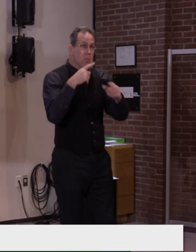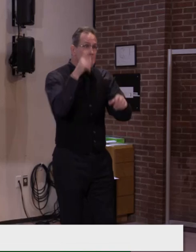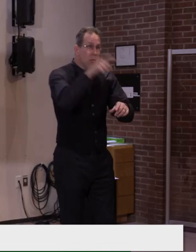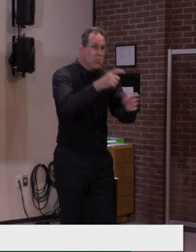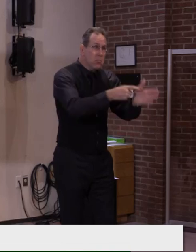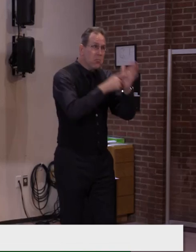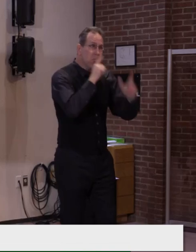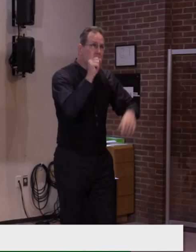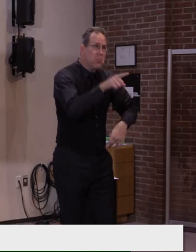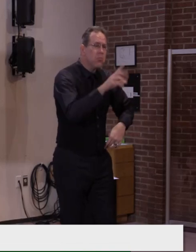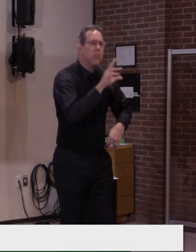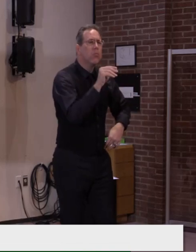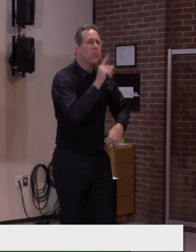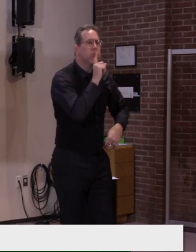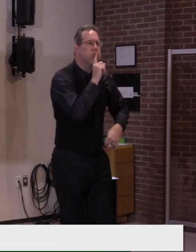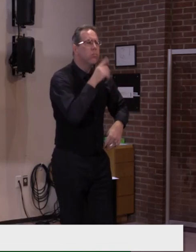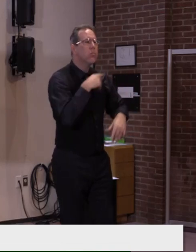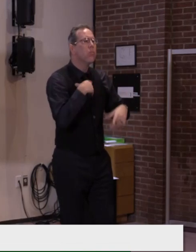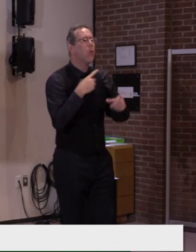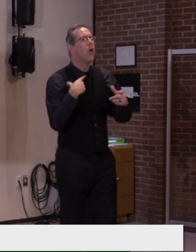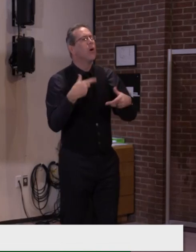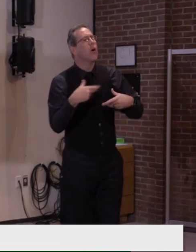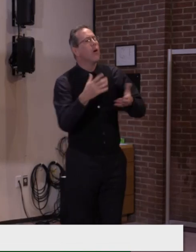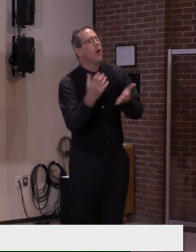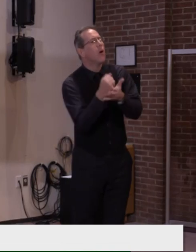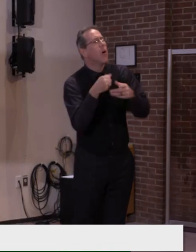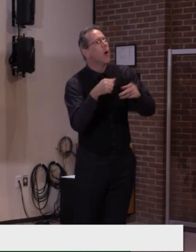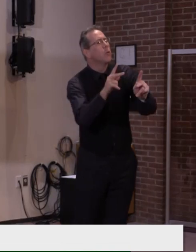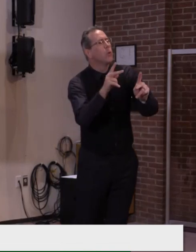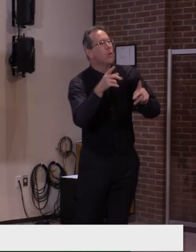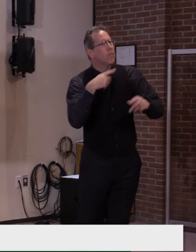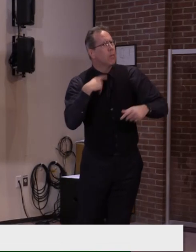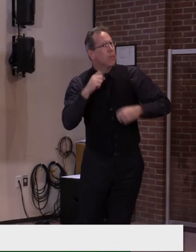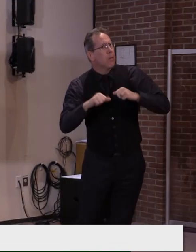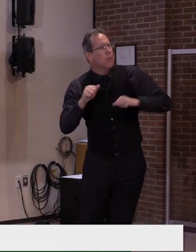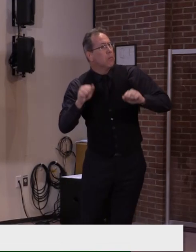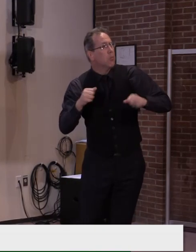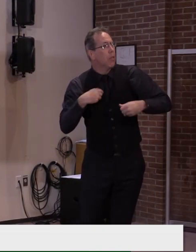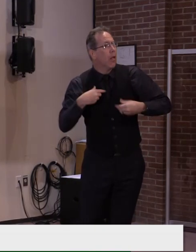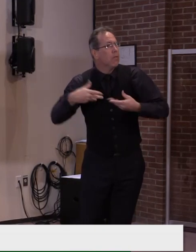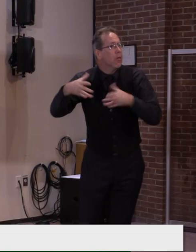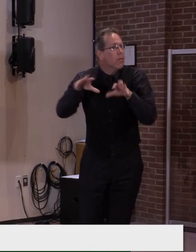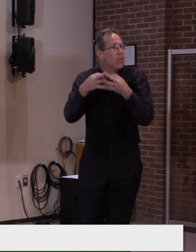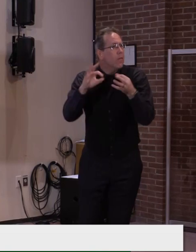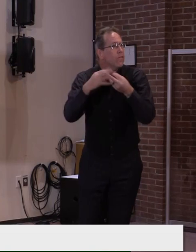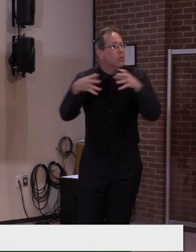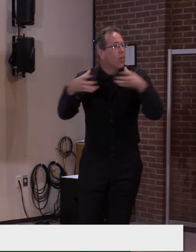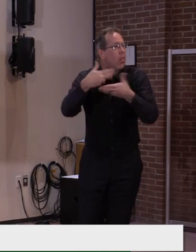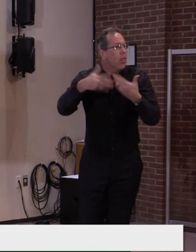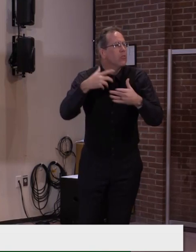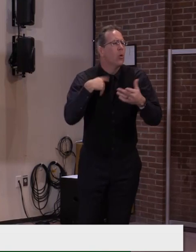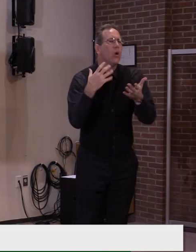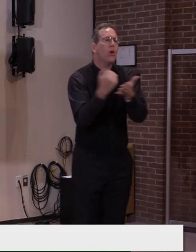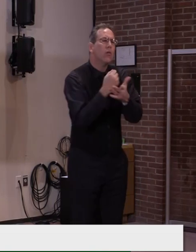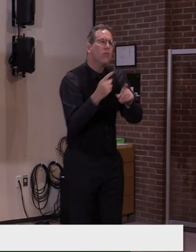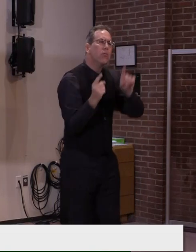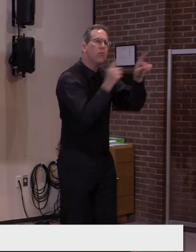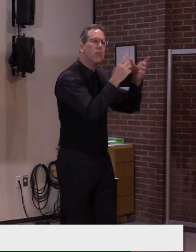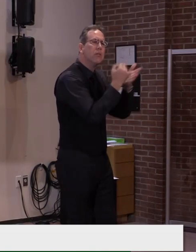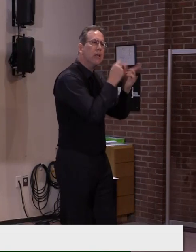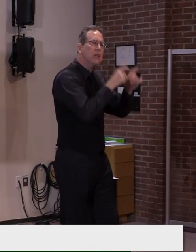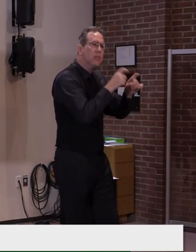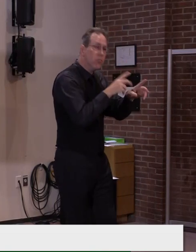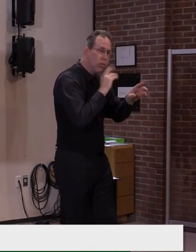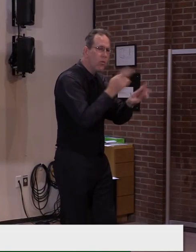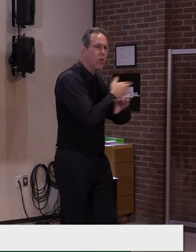opportunity to test their children before they return to the classroom following the winter break. And we're